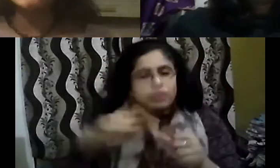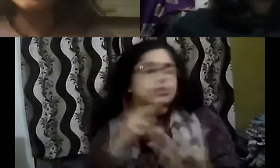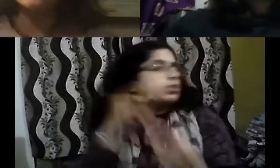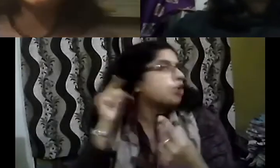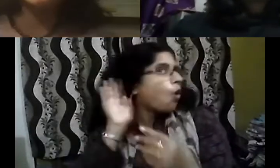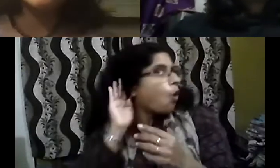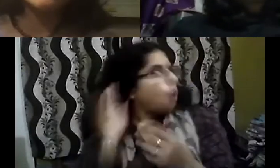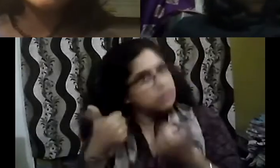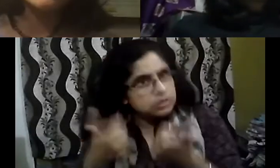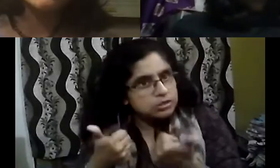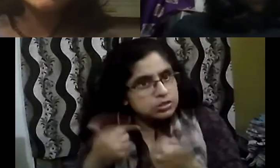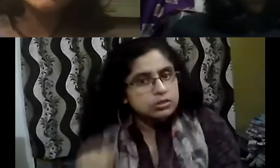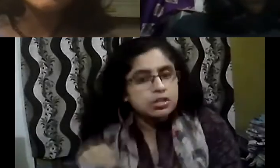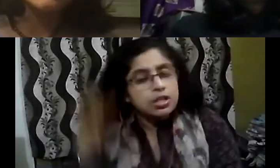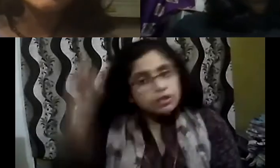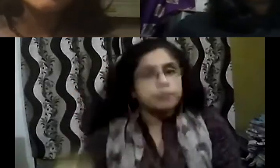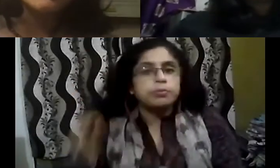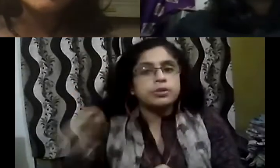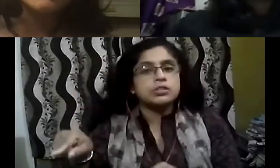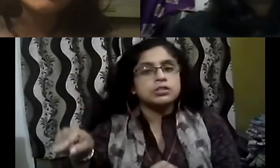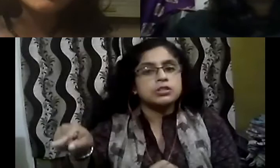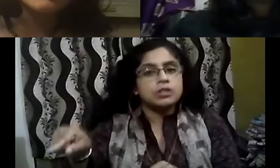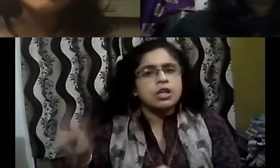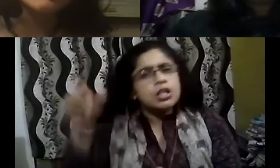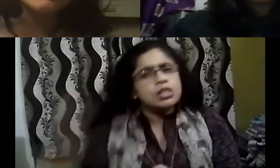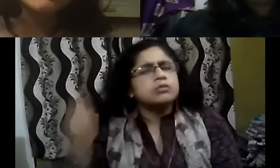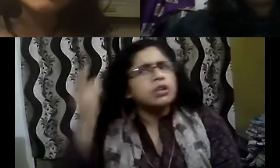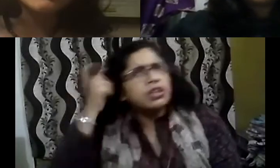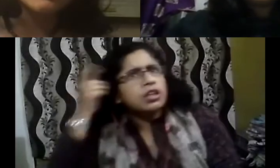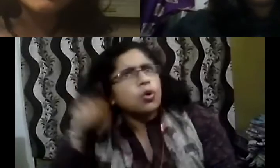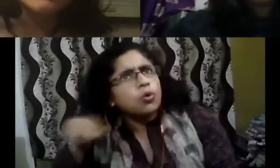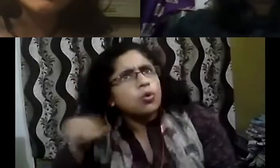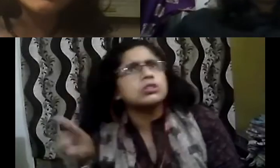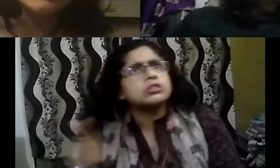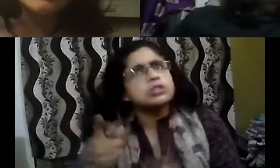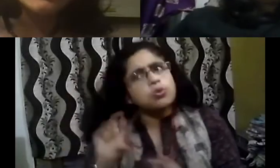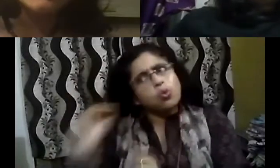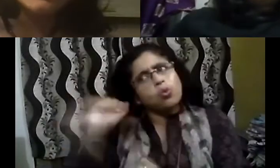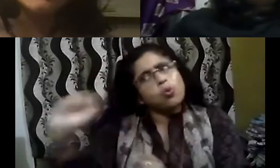not. So person who having a, they have to think about all kind of disability